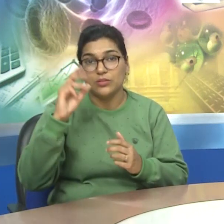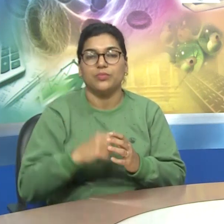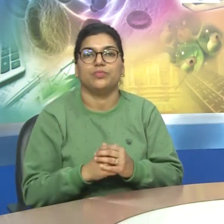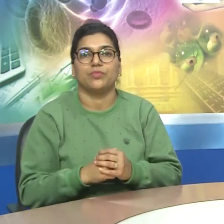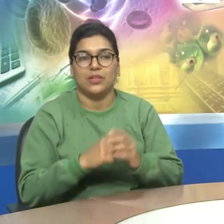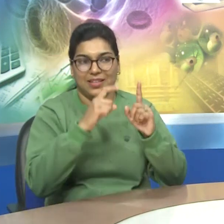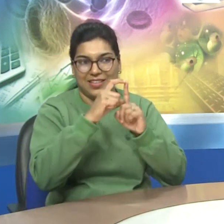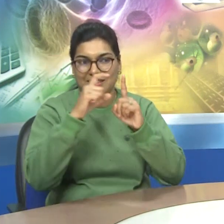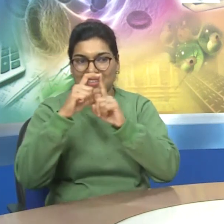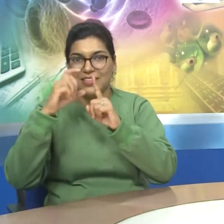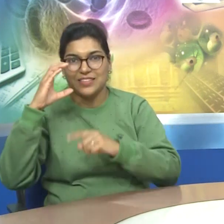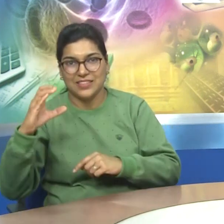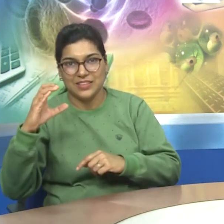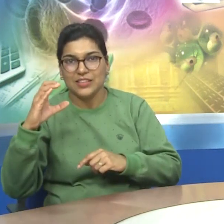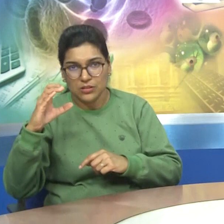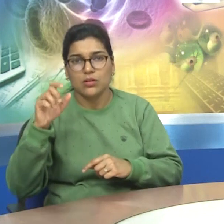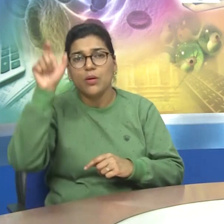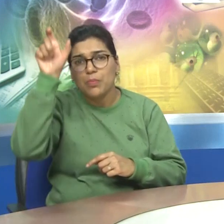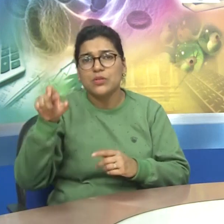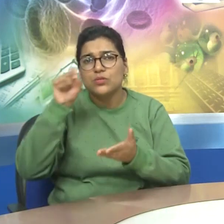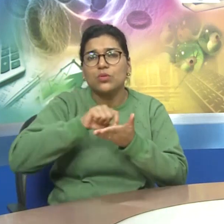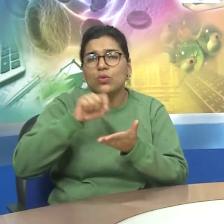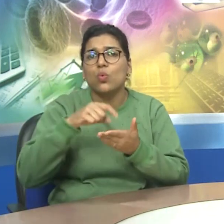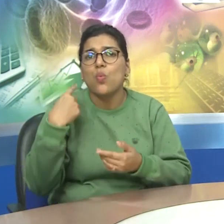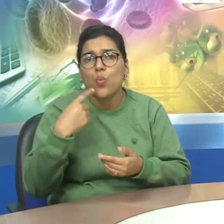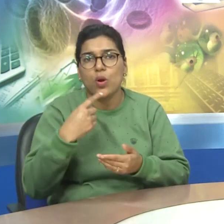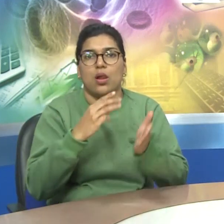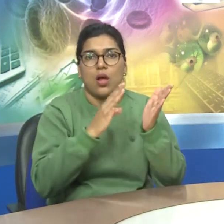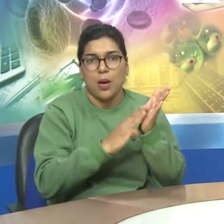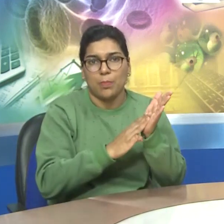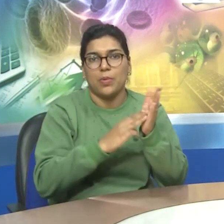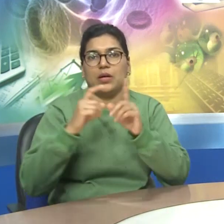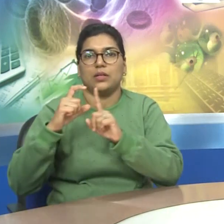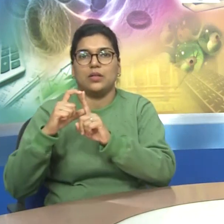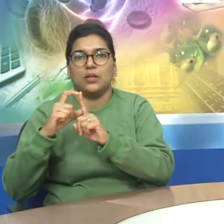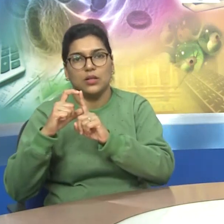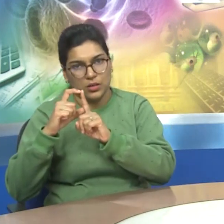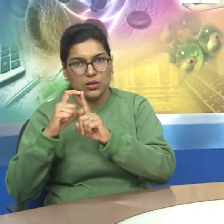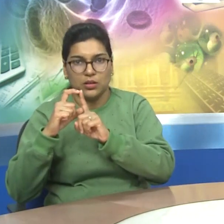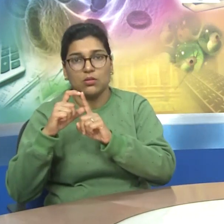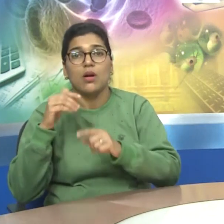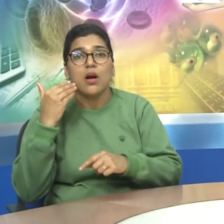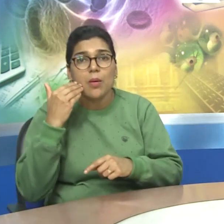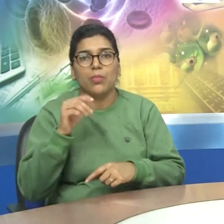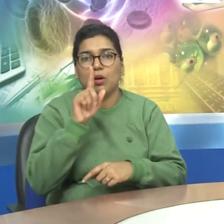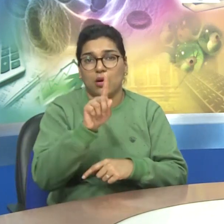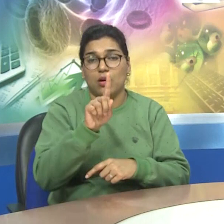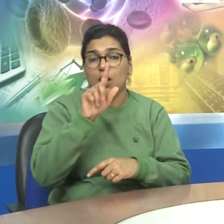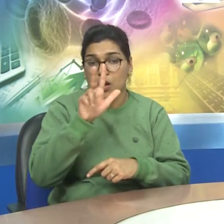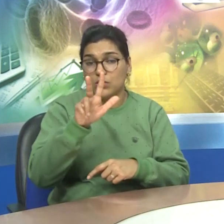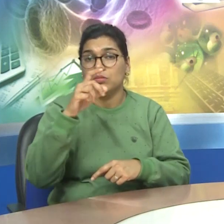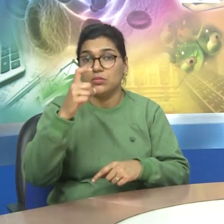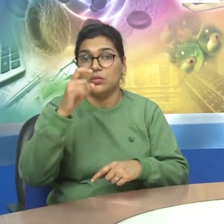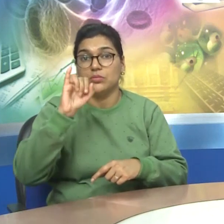year 1933. The third type of classification is DDC, which